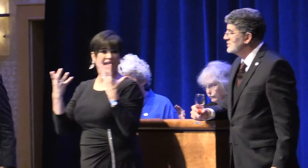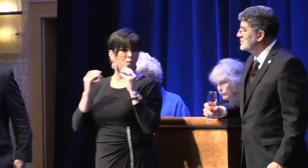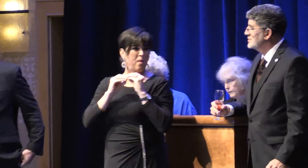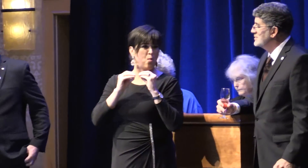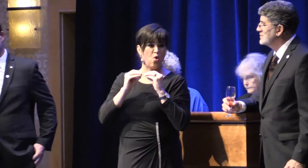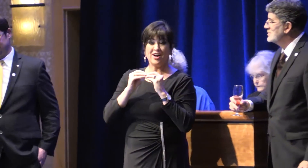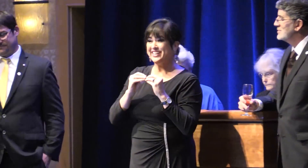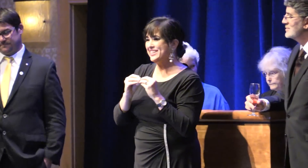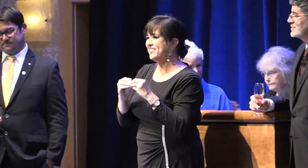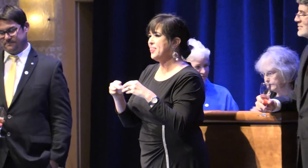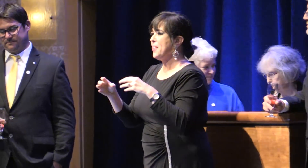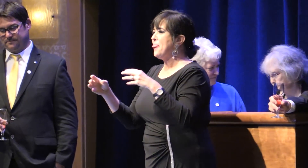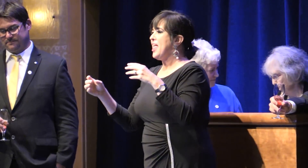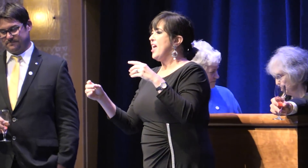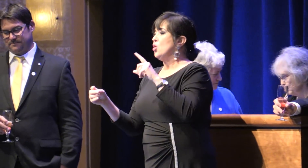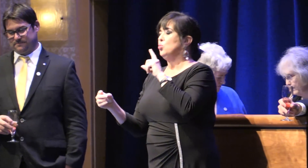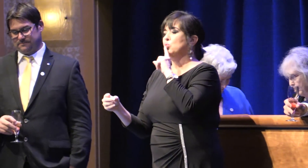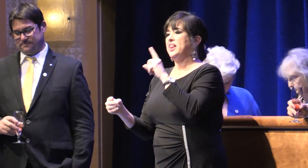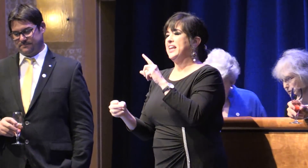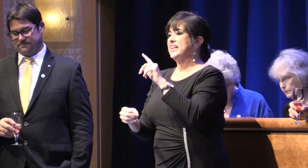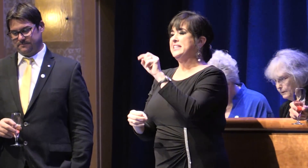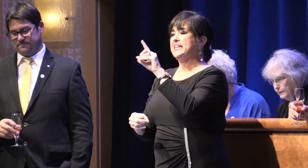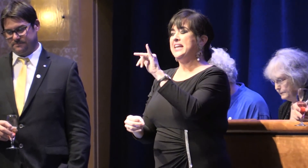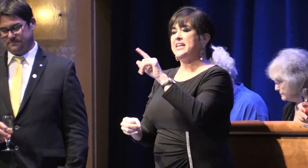That champagne was really good. I'd like another glass.